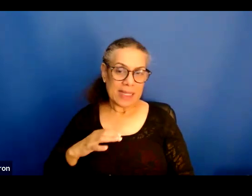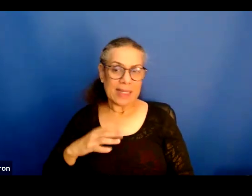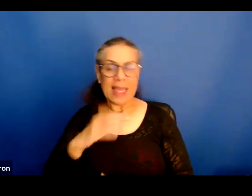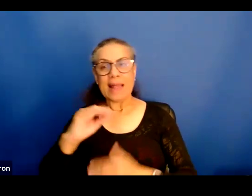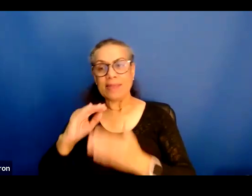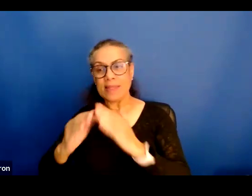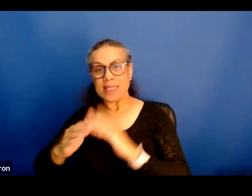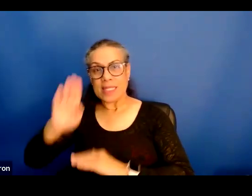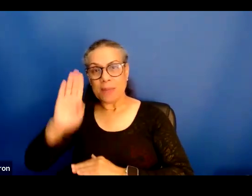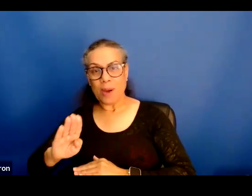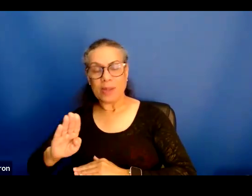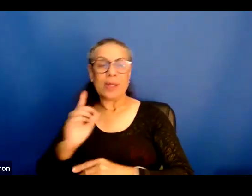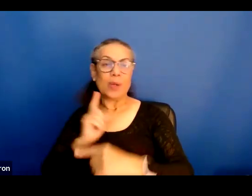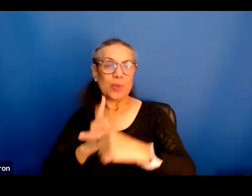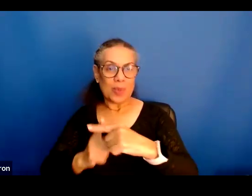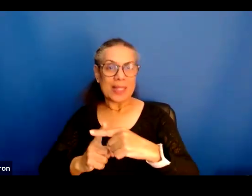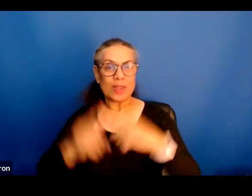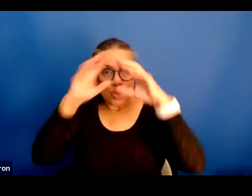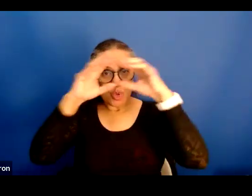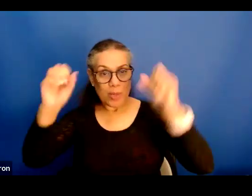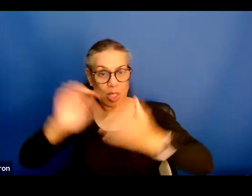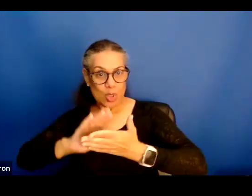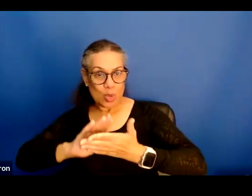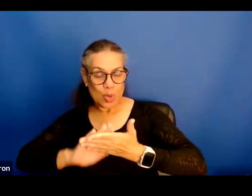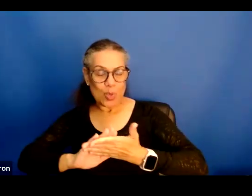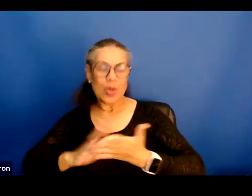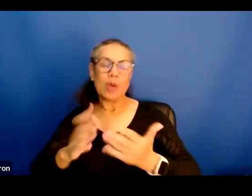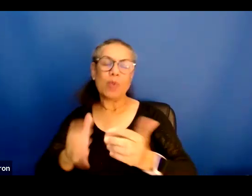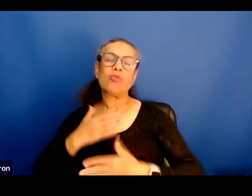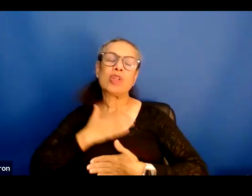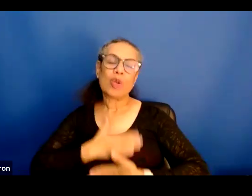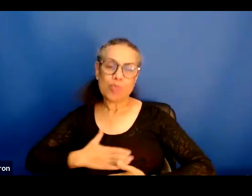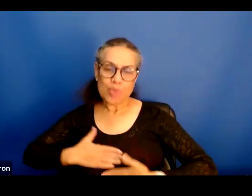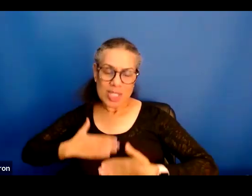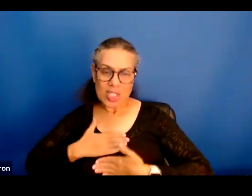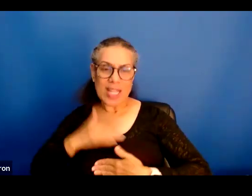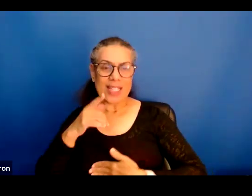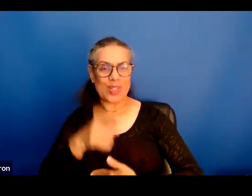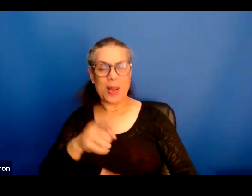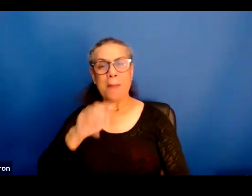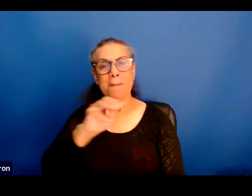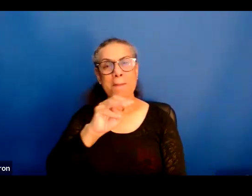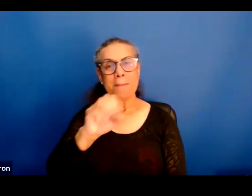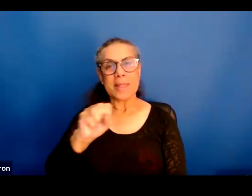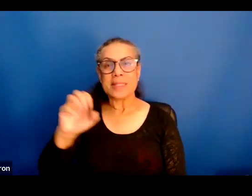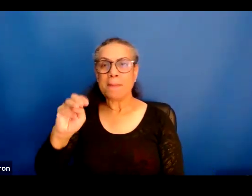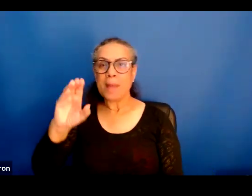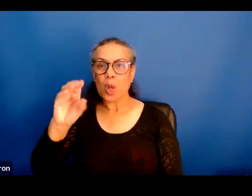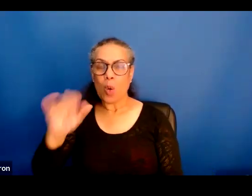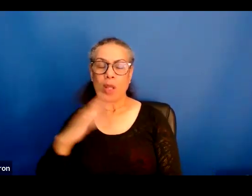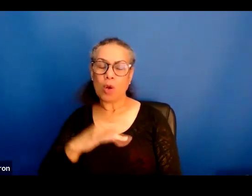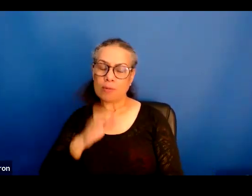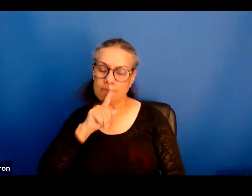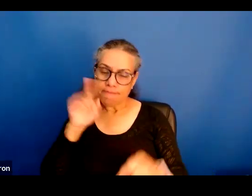of Boston join with the superintendent of schools in extending their appreciation to Ms. McCoy for her unwavering commitment